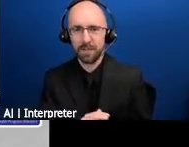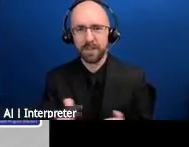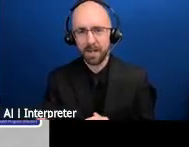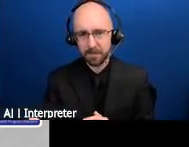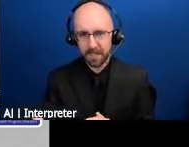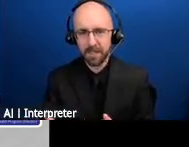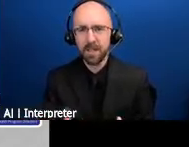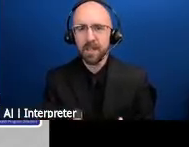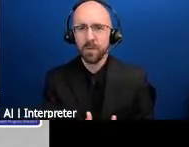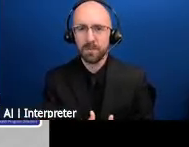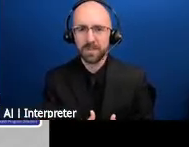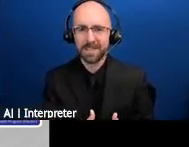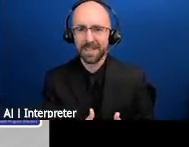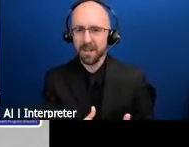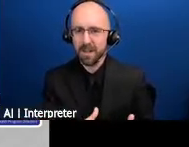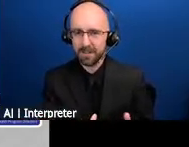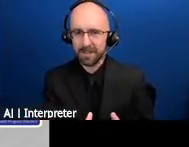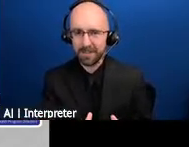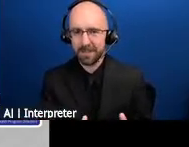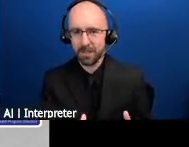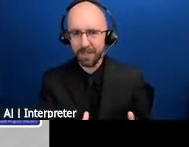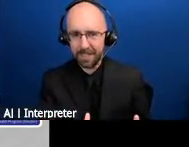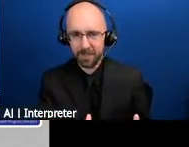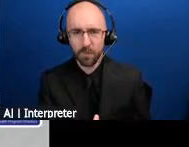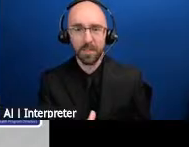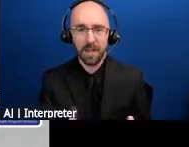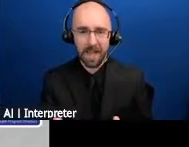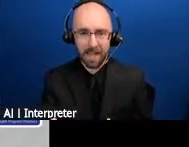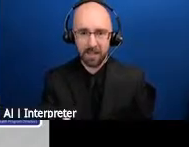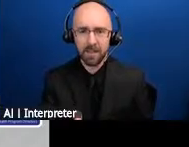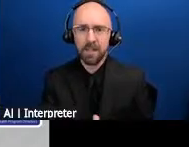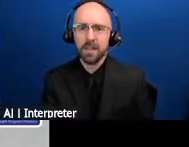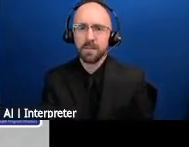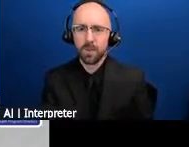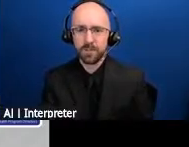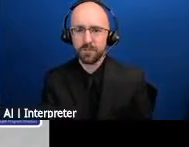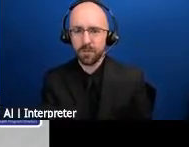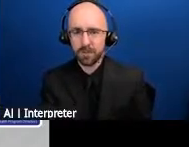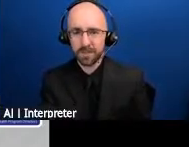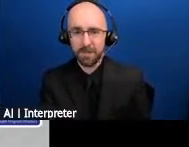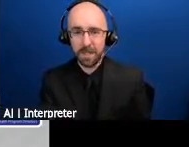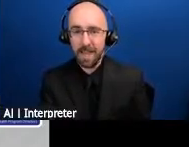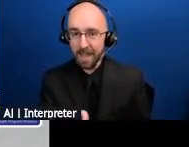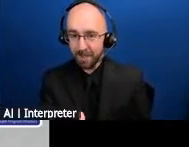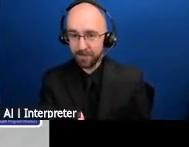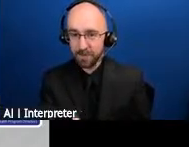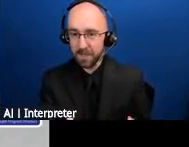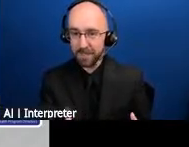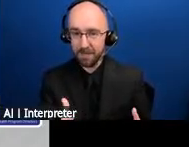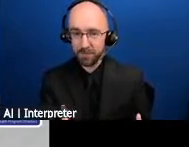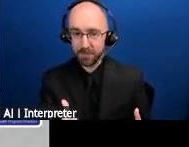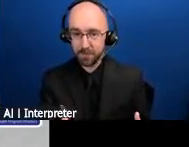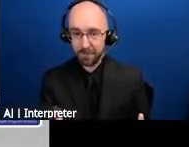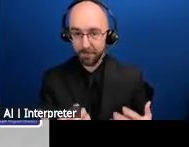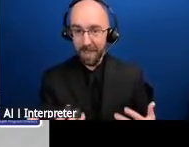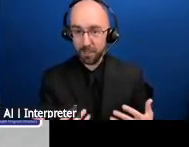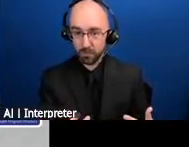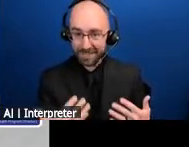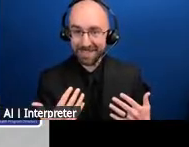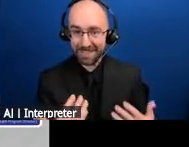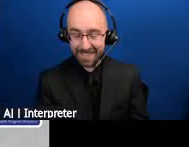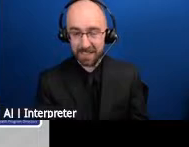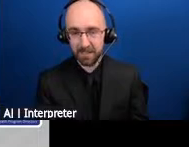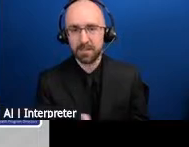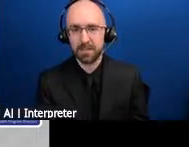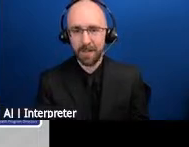see their environment. We're able to see the context that they're in, where they're at, what struggles they may have. We may be able to